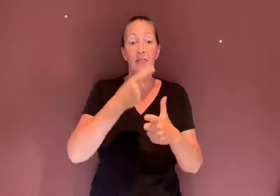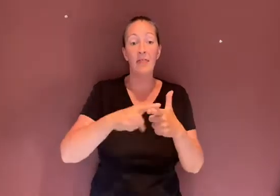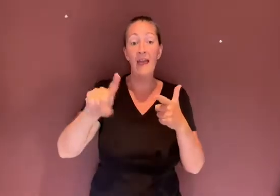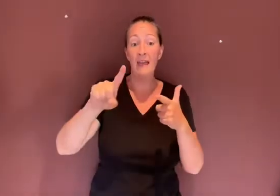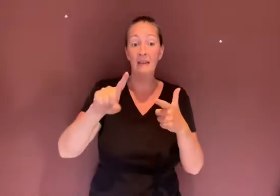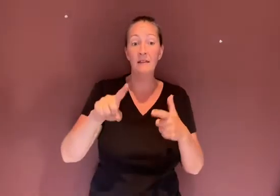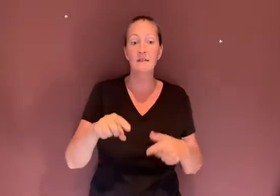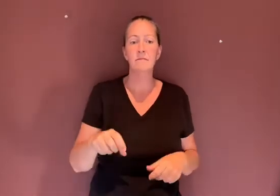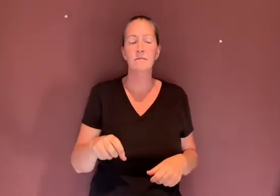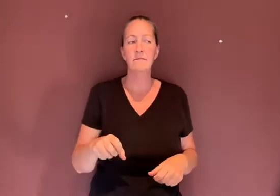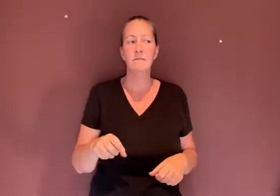Then,